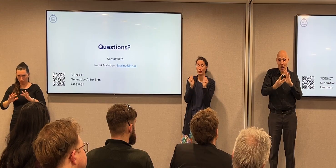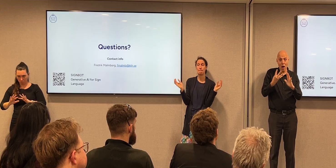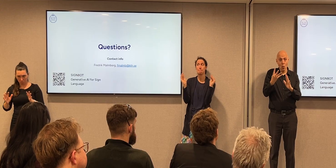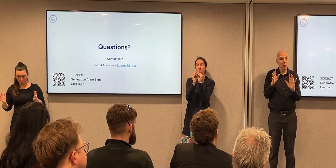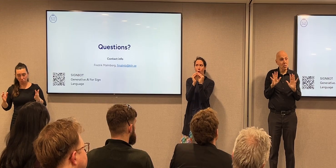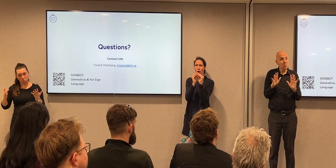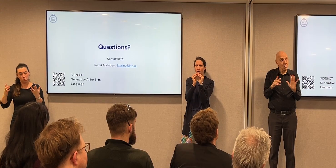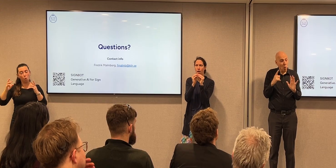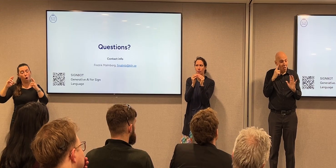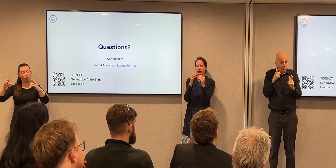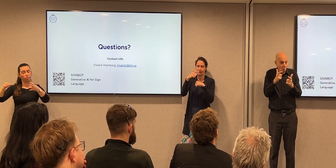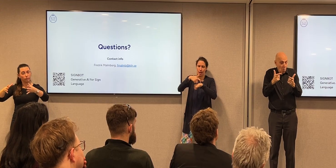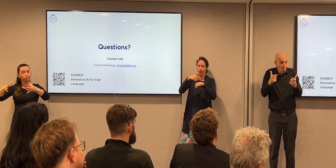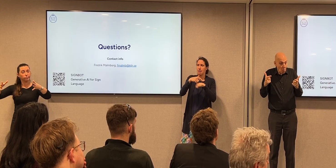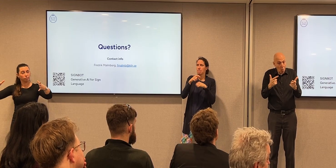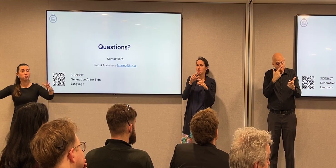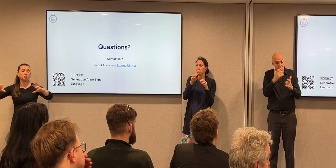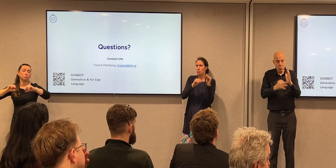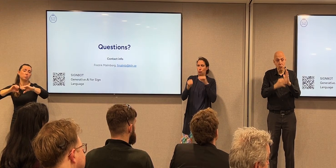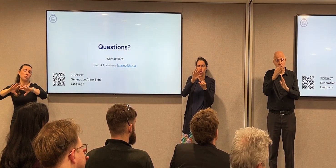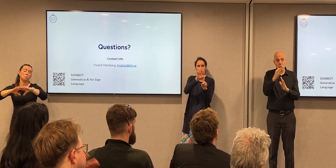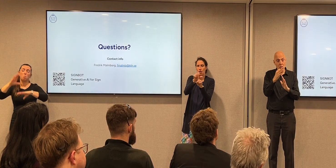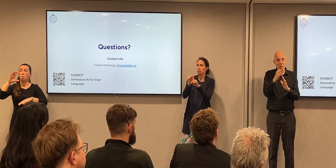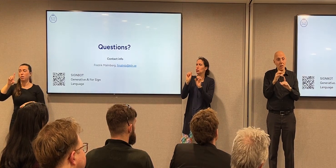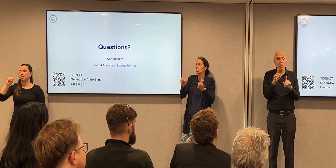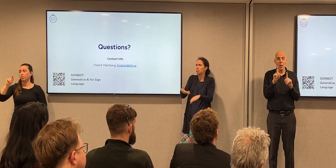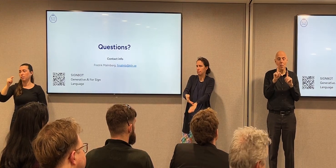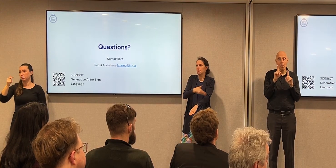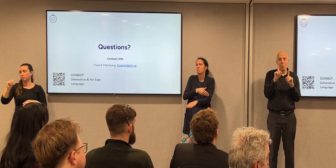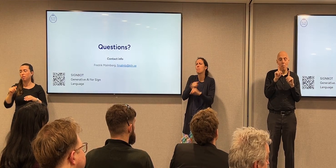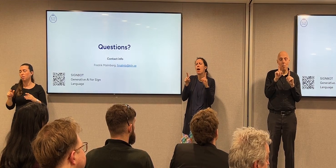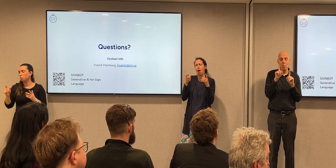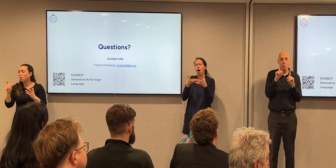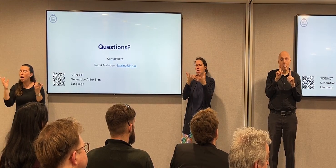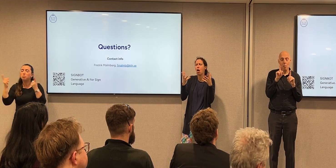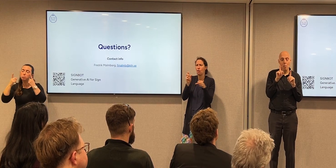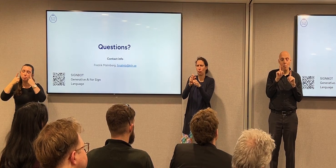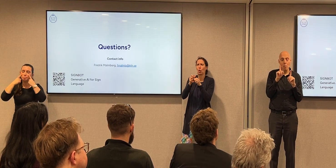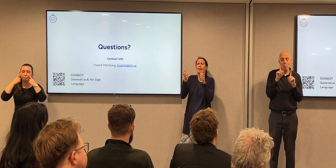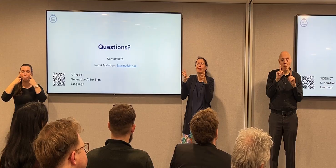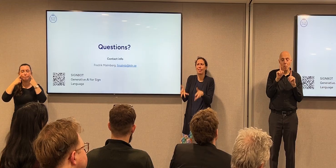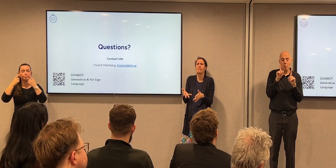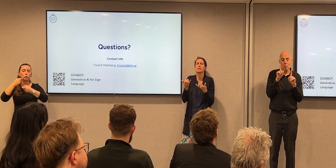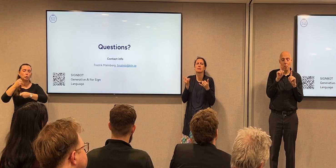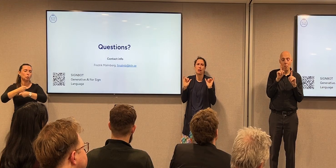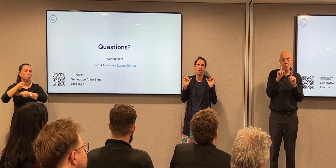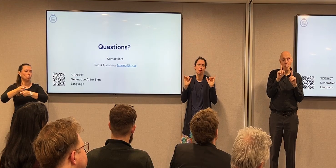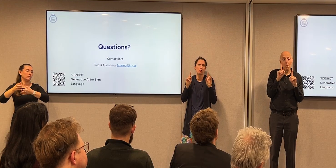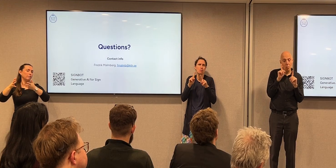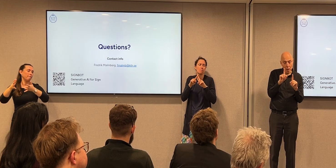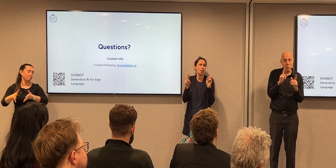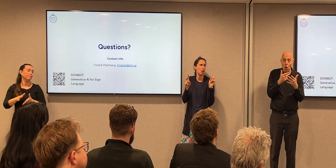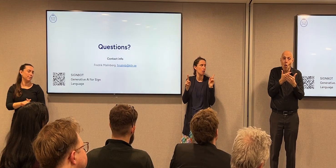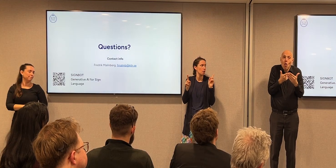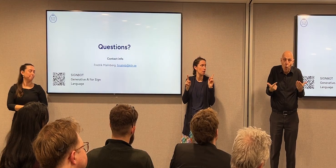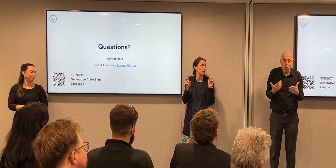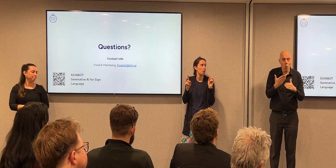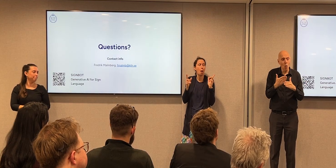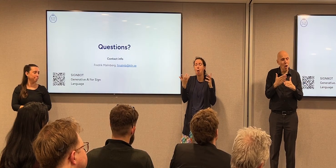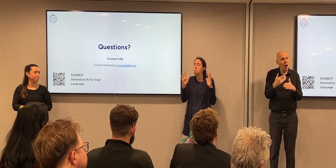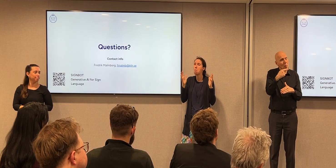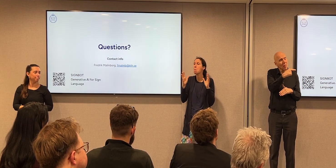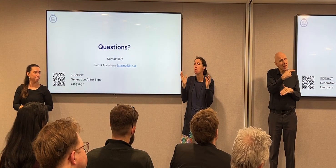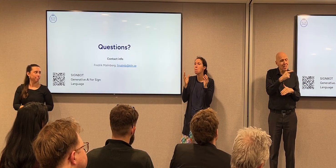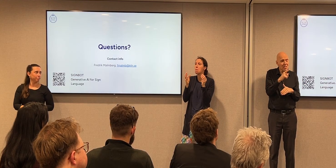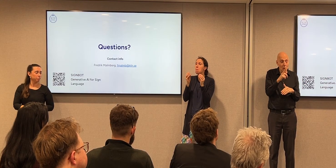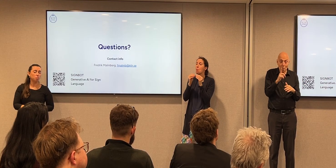improved on potentially. So there's a lot of work to be done, but there is still some. It is more